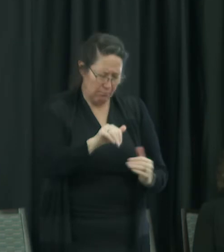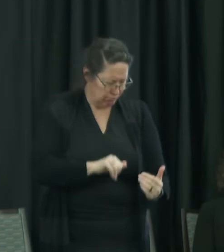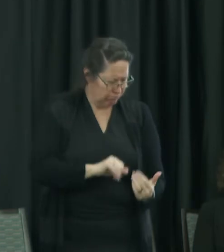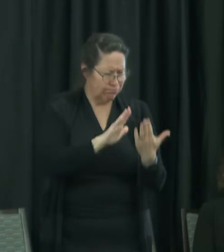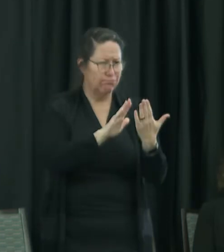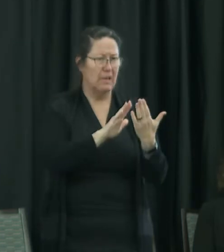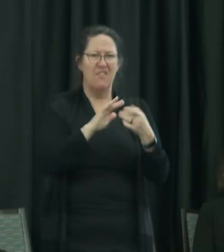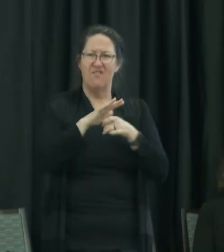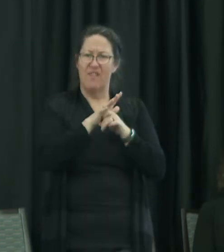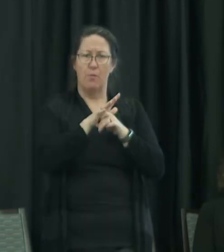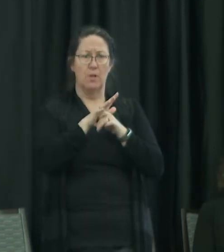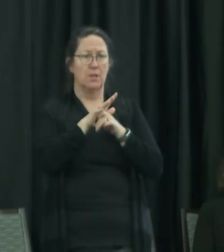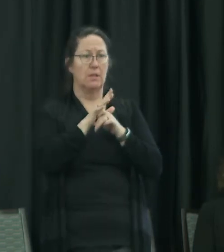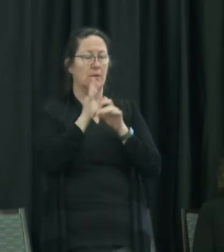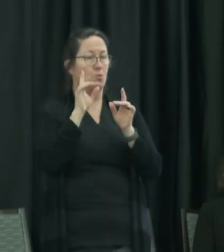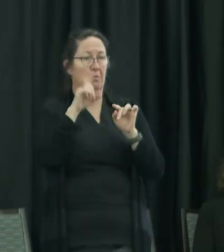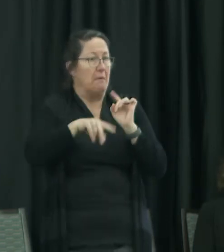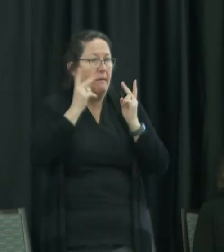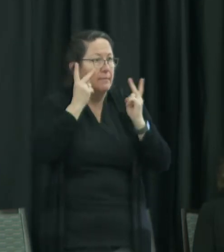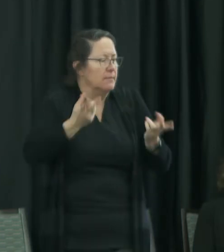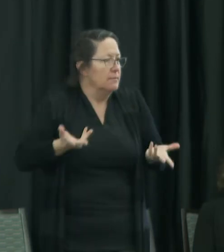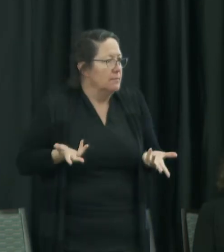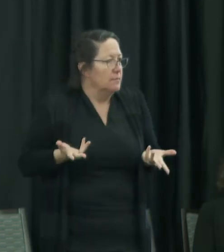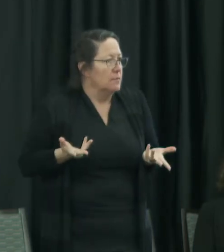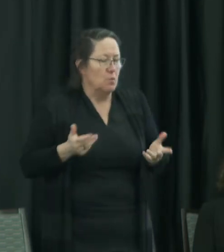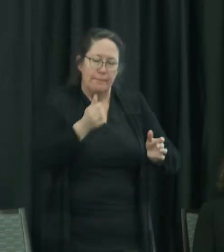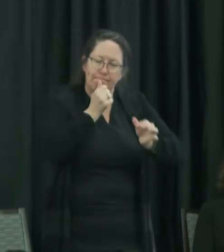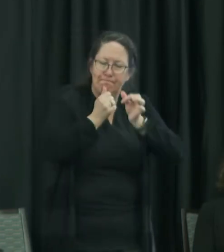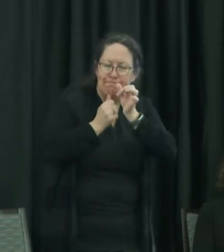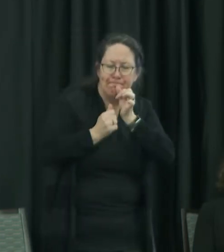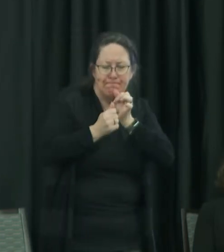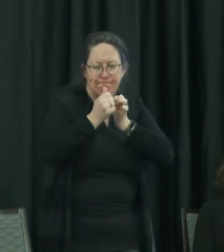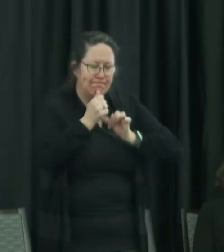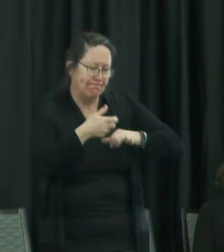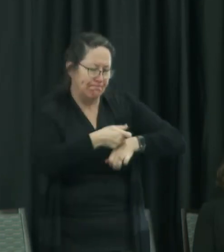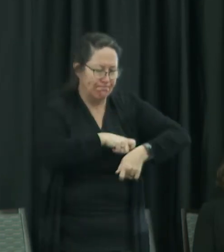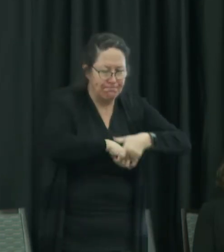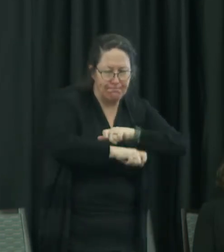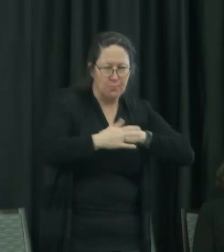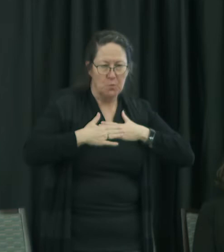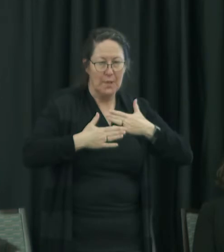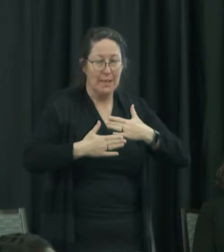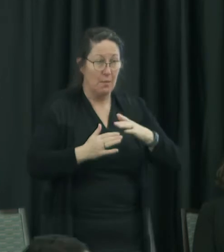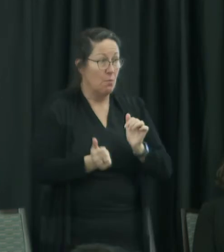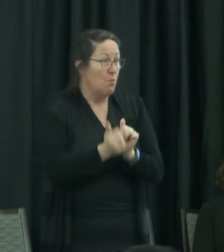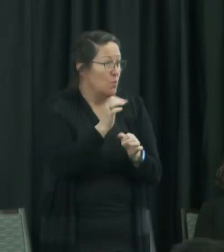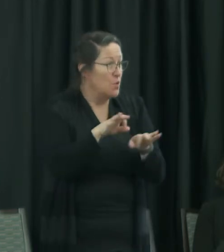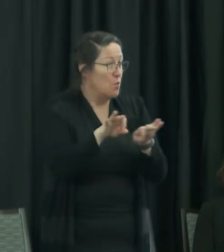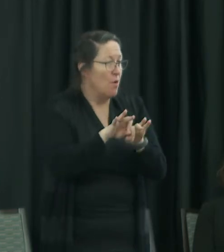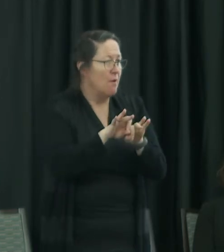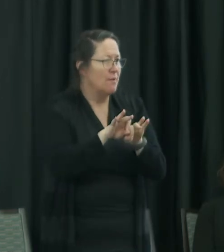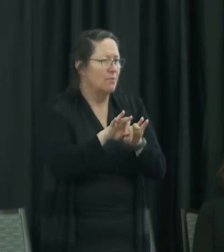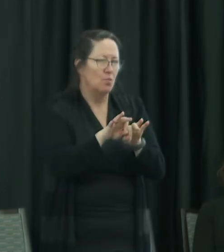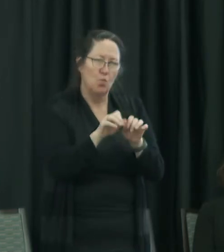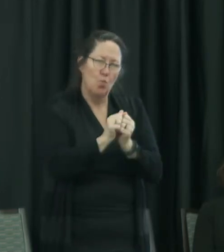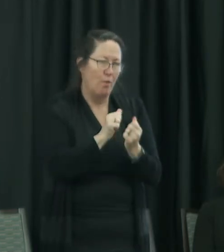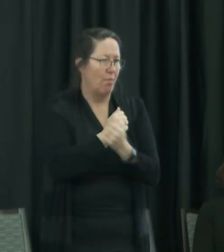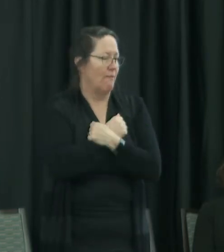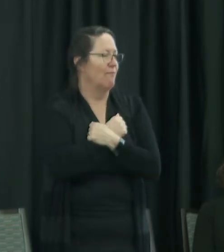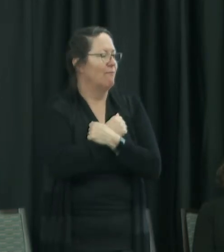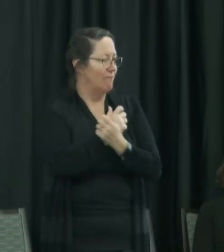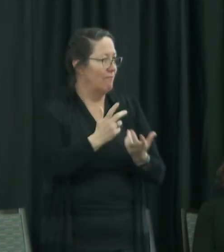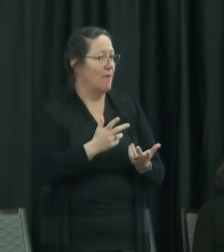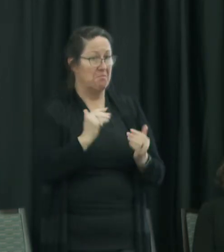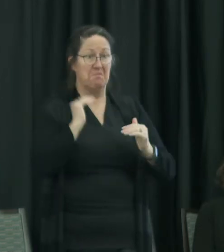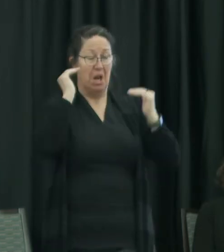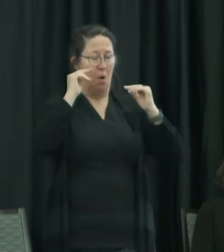unknown virus invisible to them with grit, fortitude, and most importantly, love. As